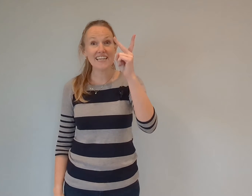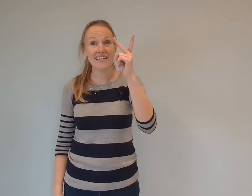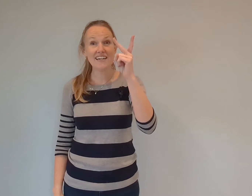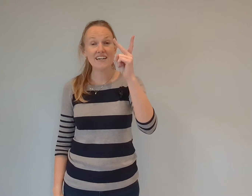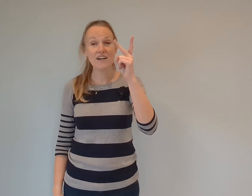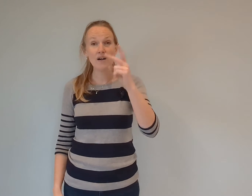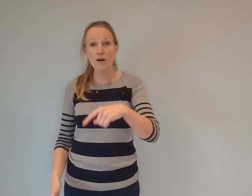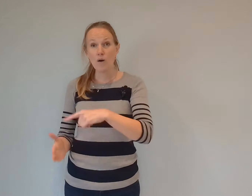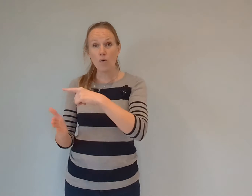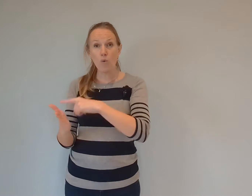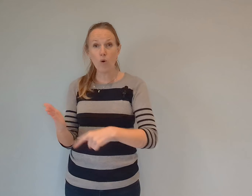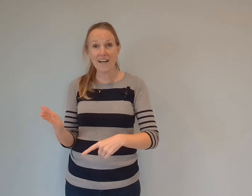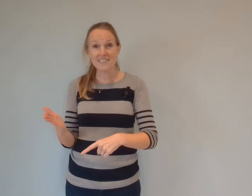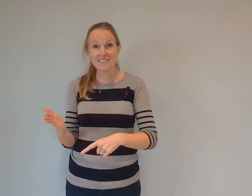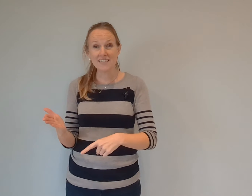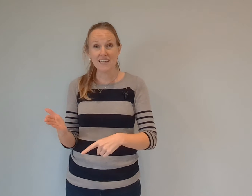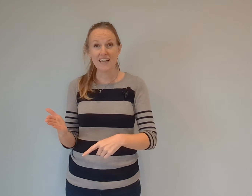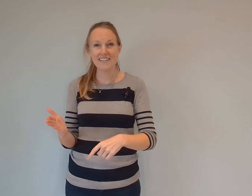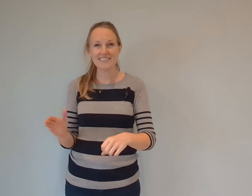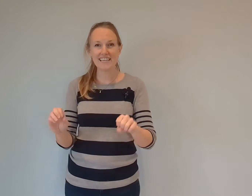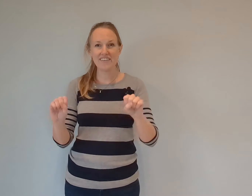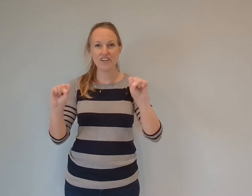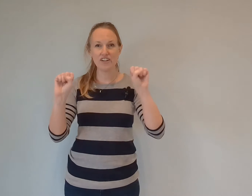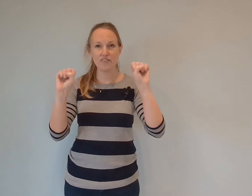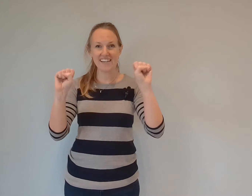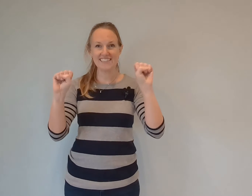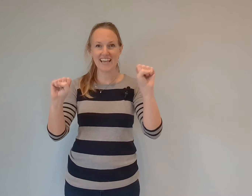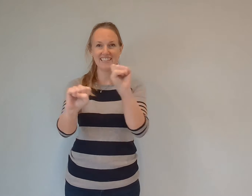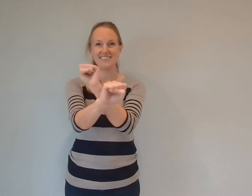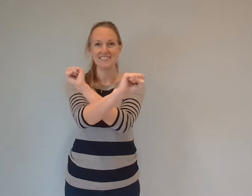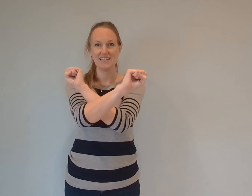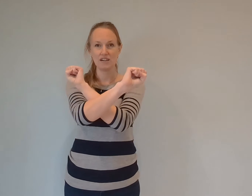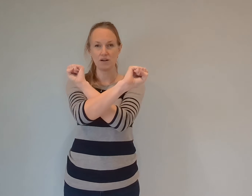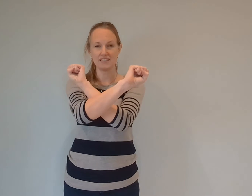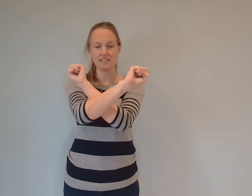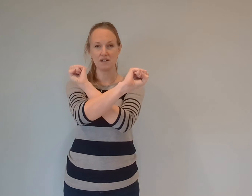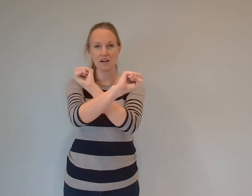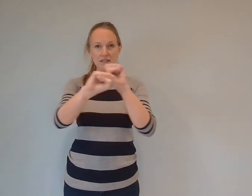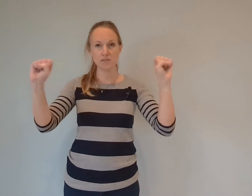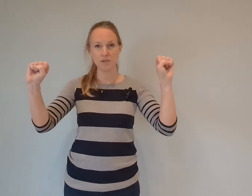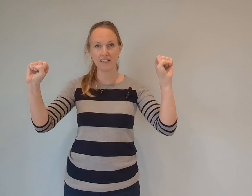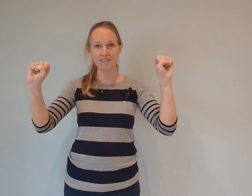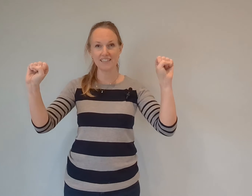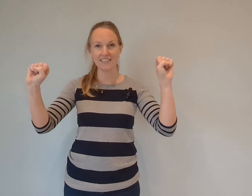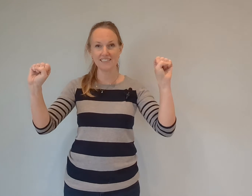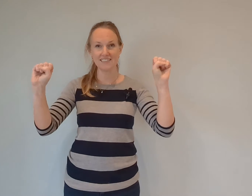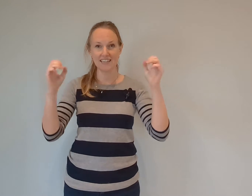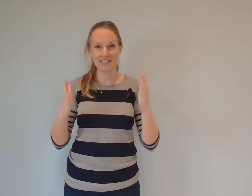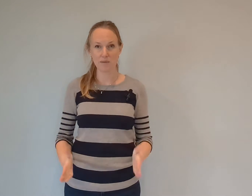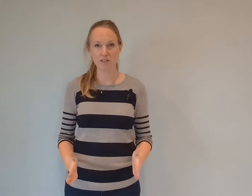See what, and then Savior, you have S hands. Crossing your arms, bring it out like this, and then in a